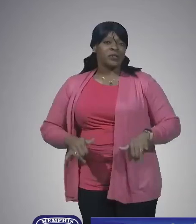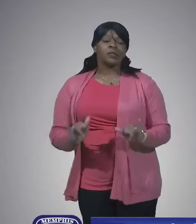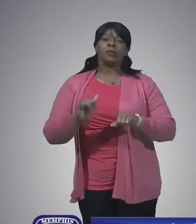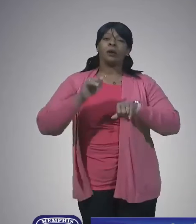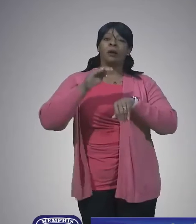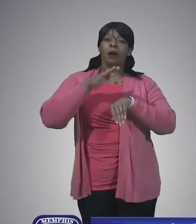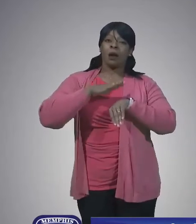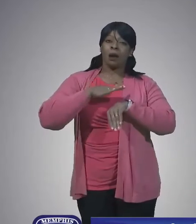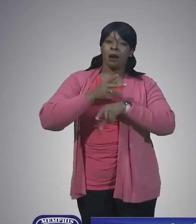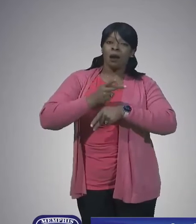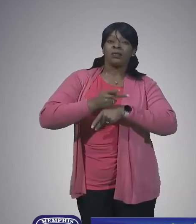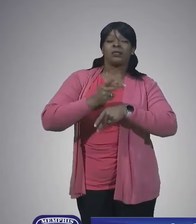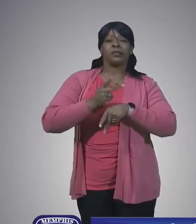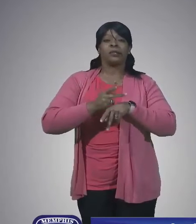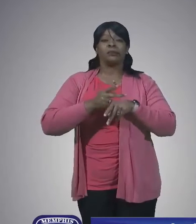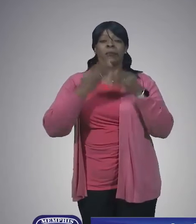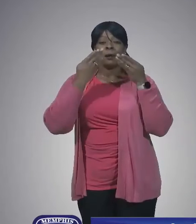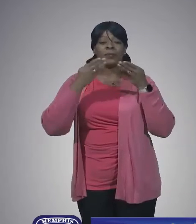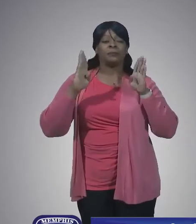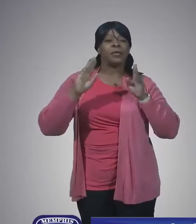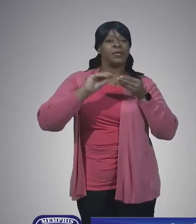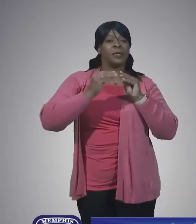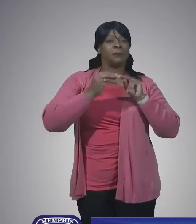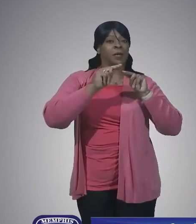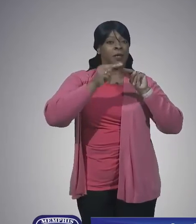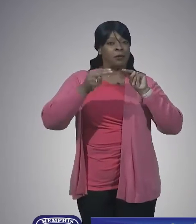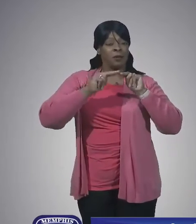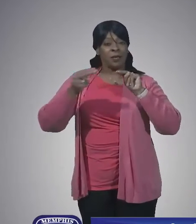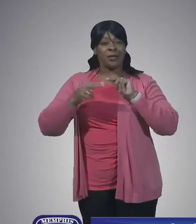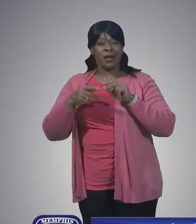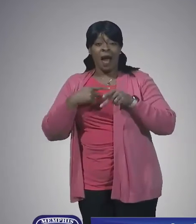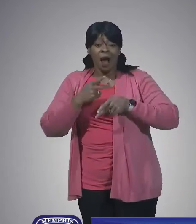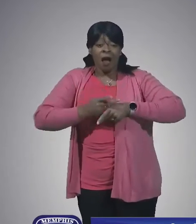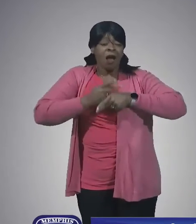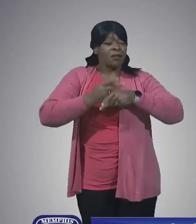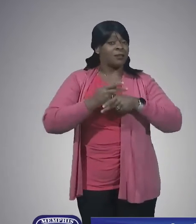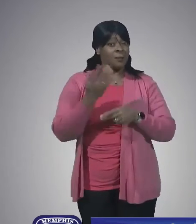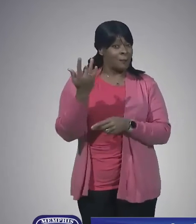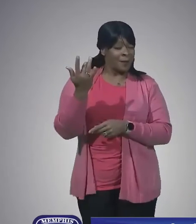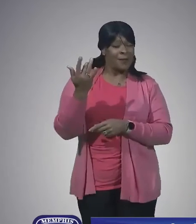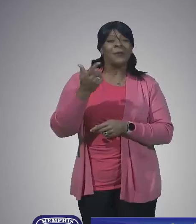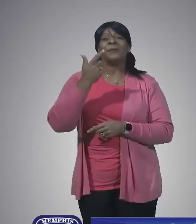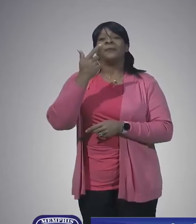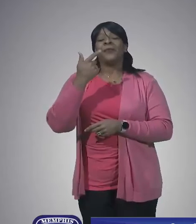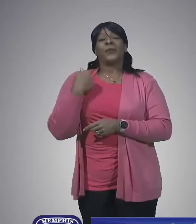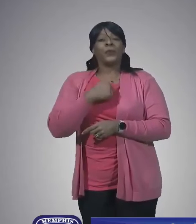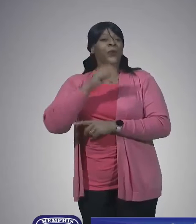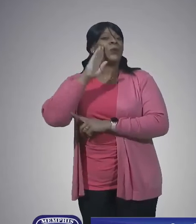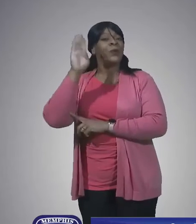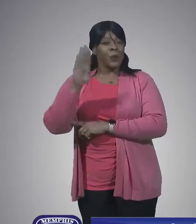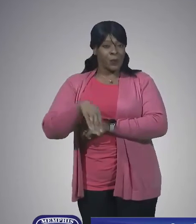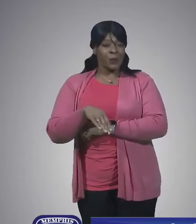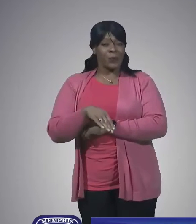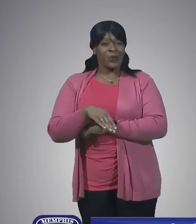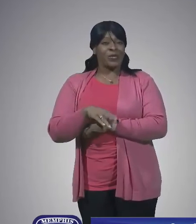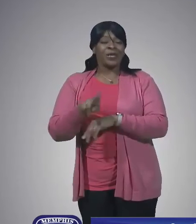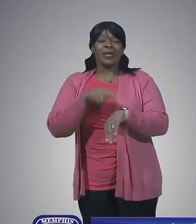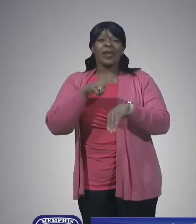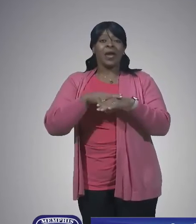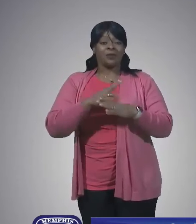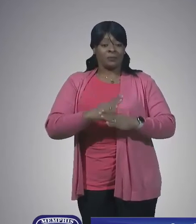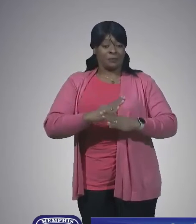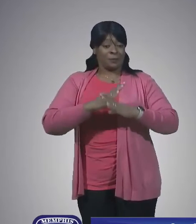cautiously optimistic about the numbers coming down, and I say cautiously because we know that natural